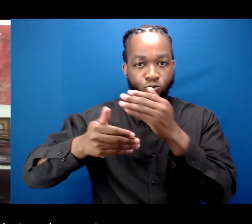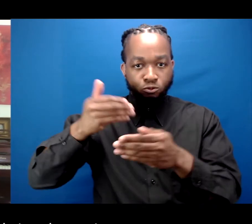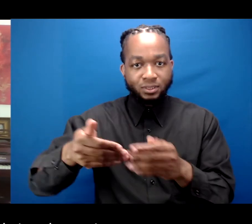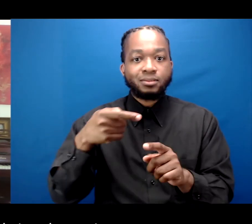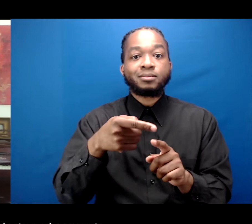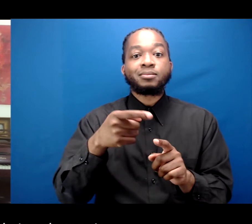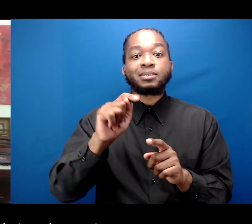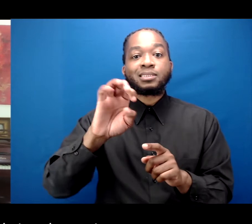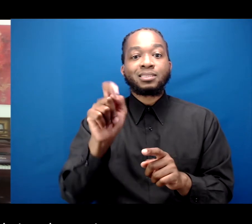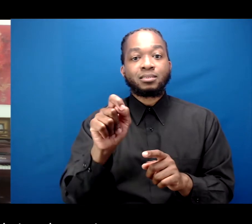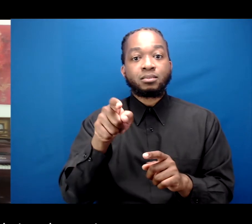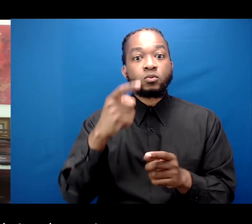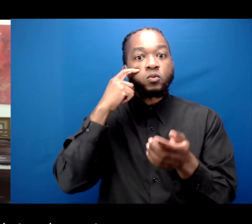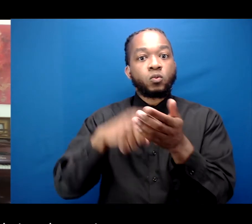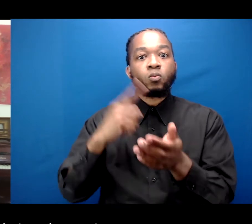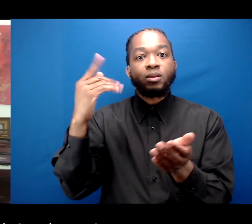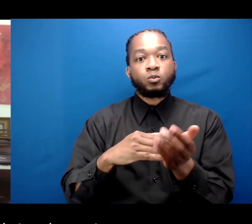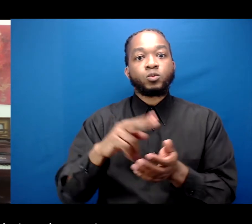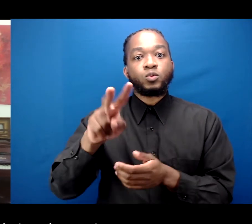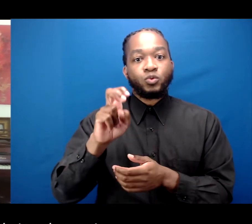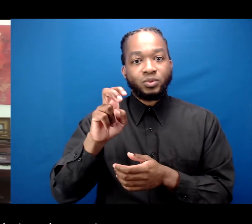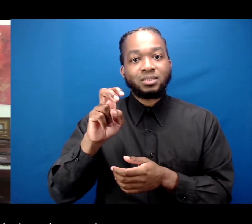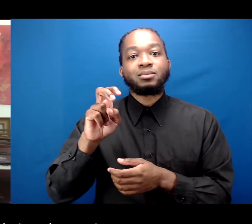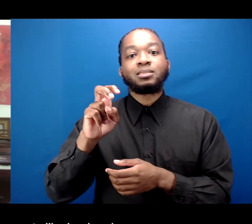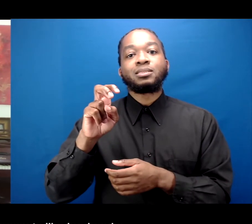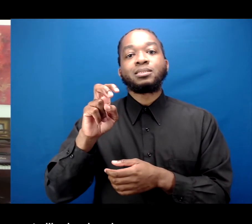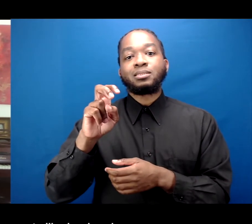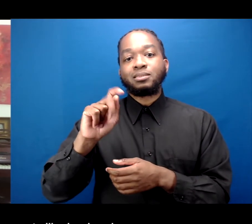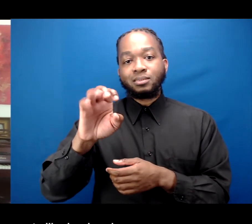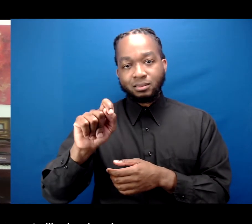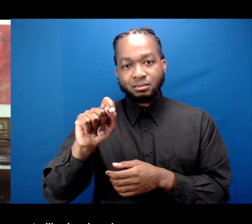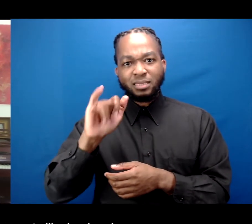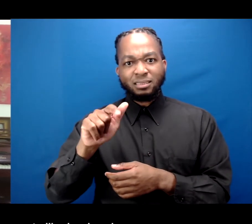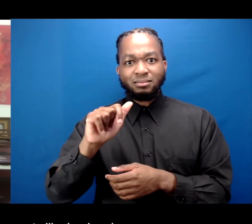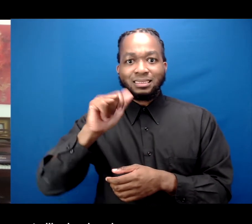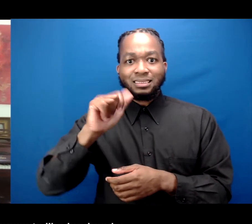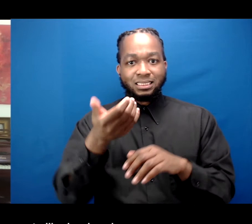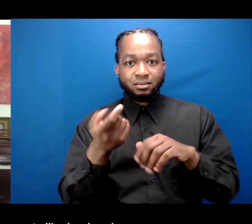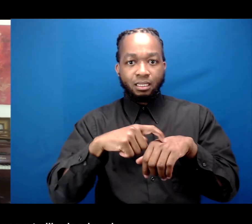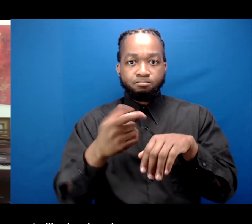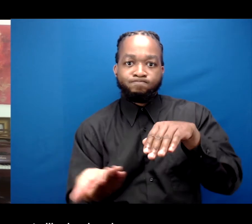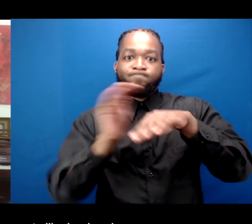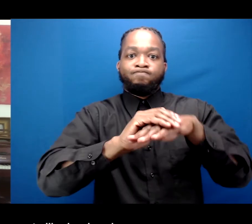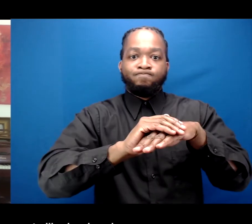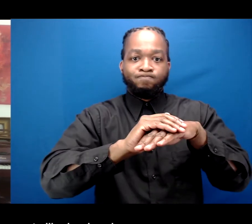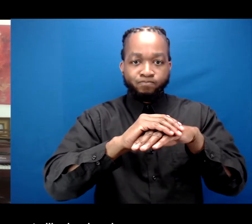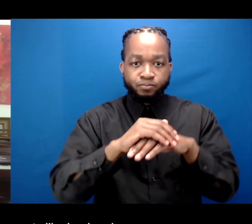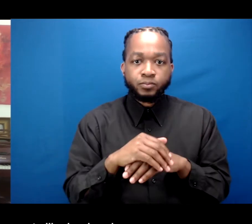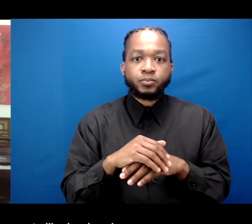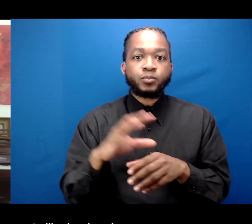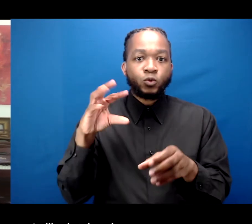and concepts, more than 10 times as many as before, including highly requested concepts like landmarks and more types